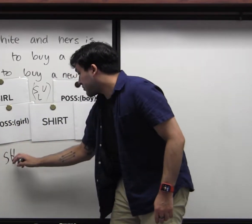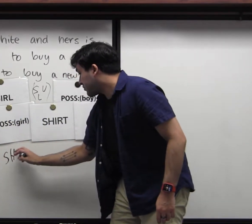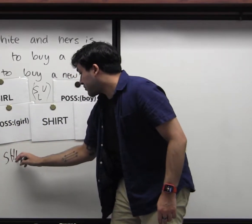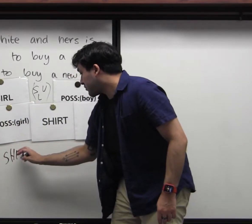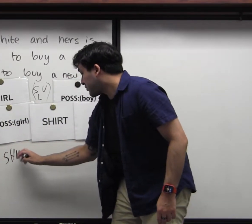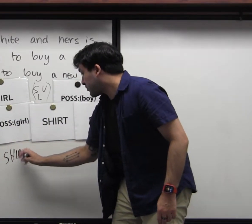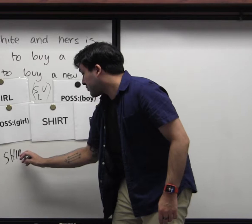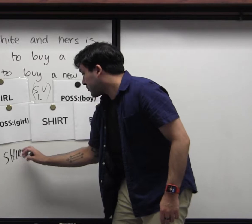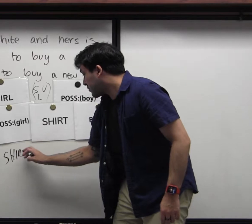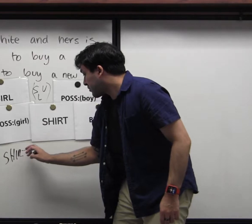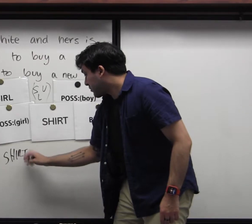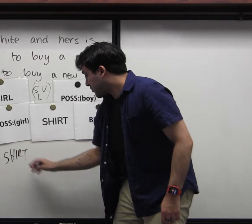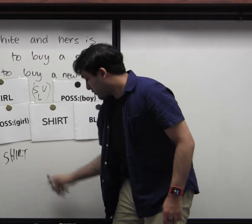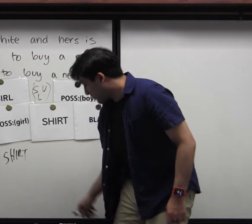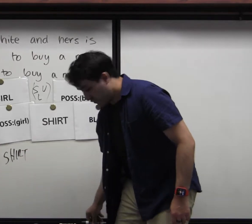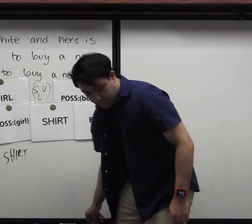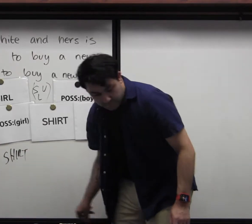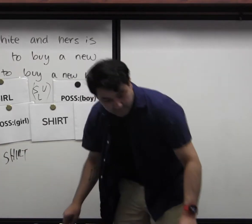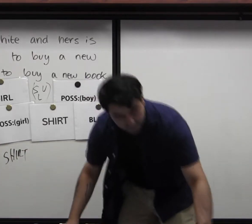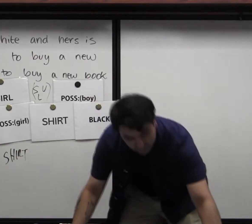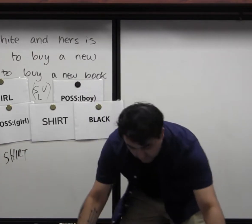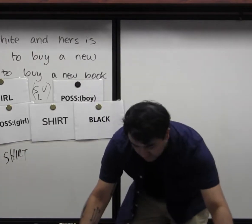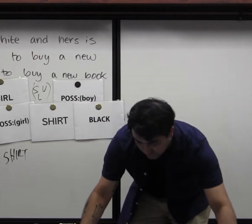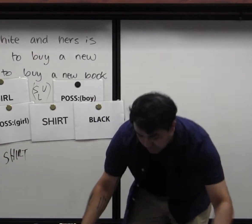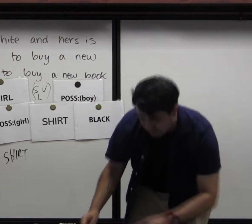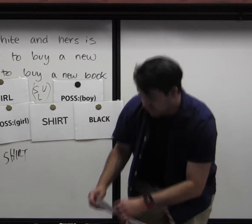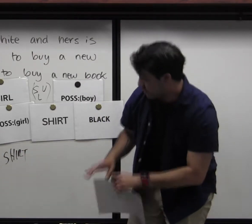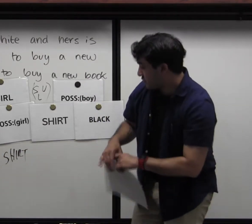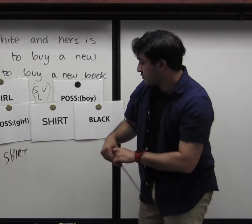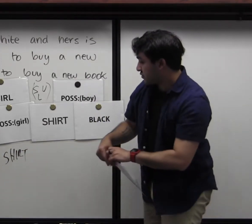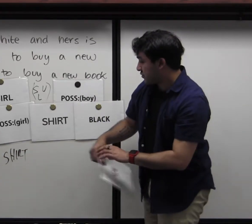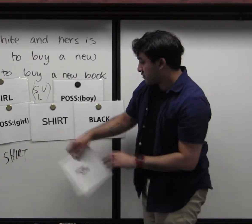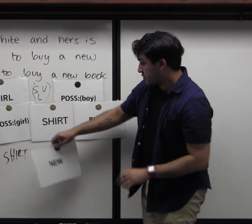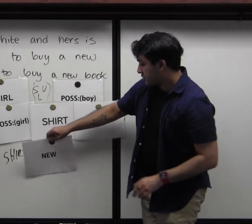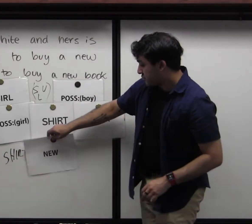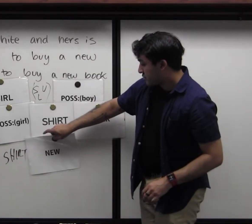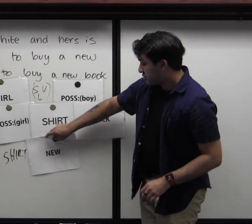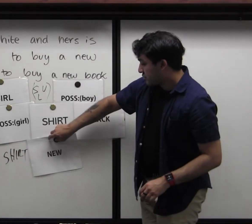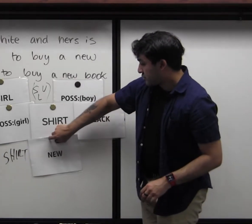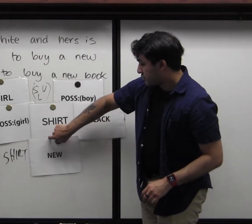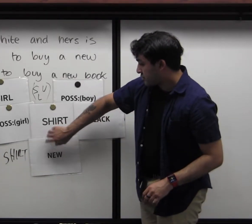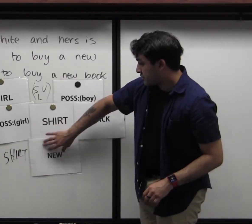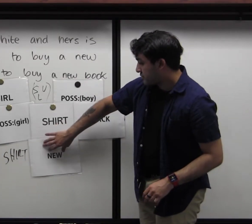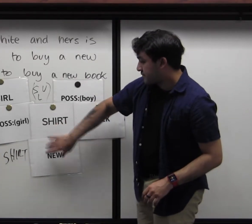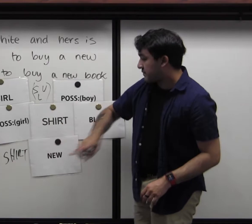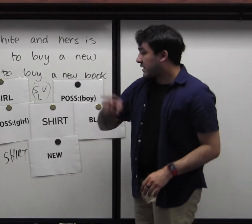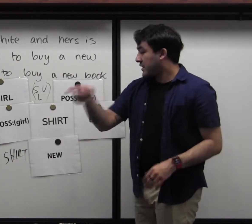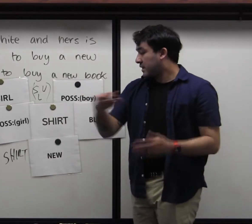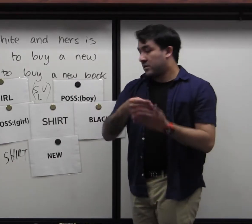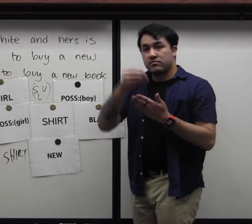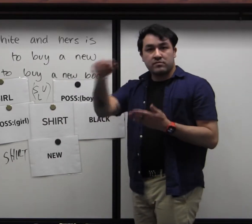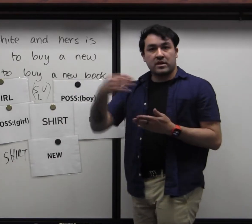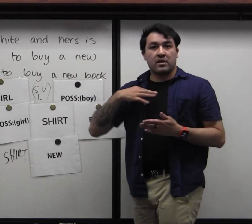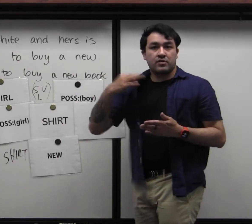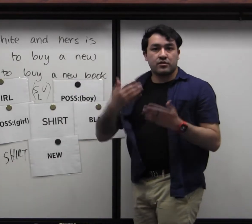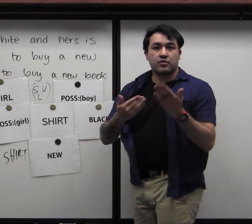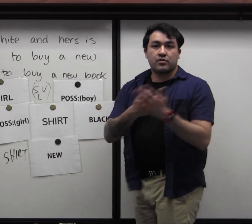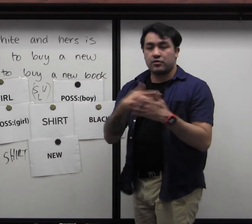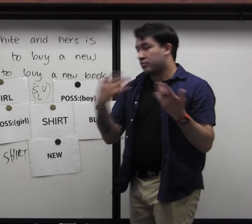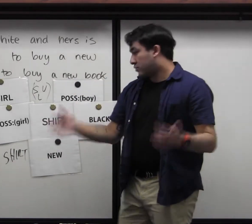so I'm going to have to write it. He's going to buy a shirt, and new, right? We want to say